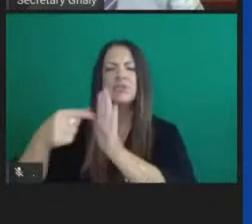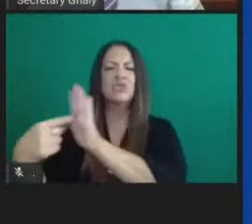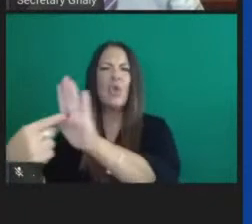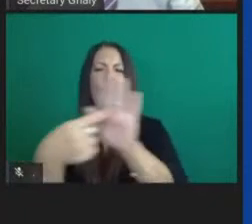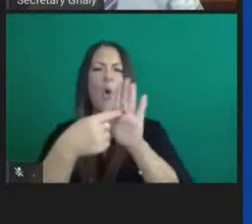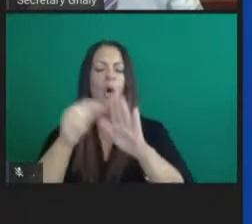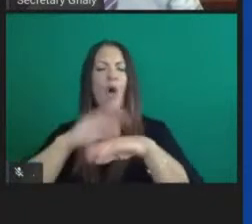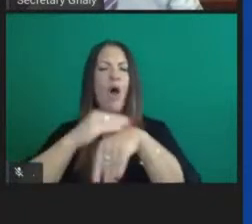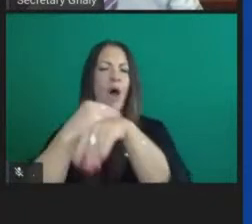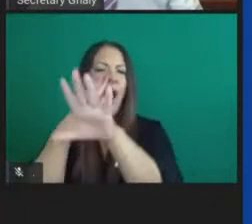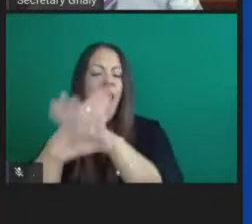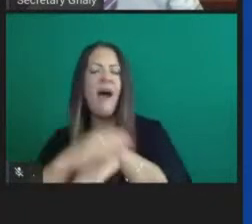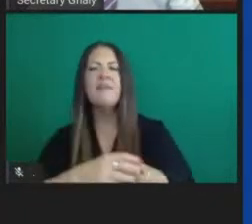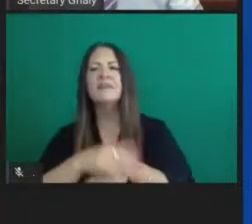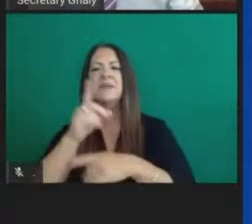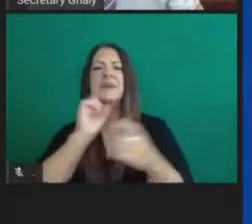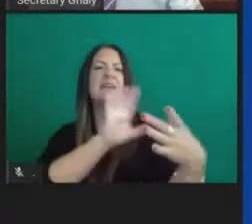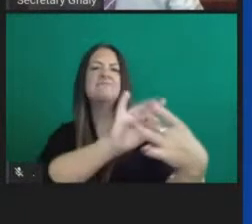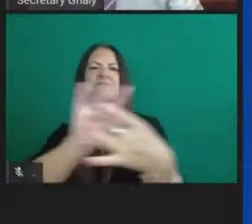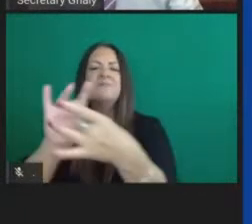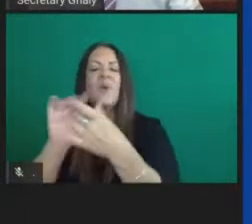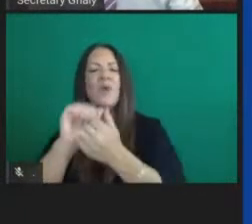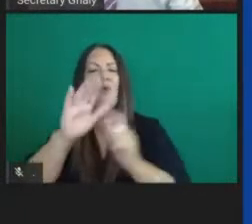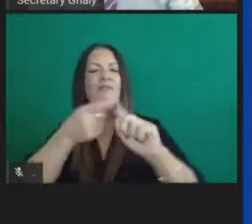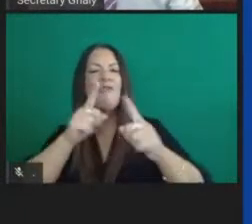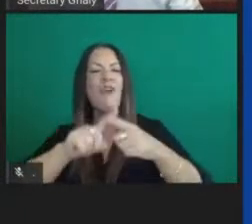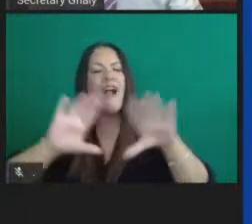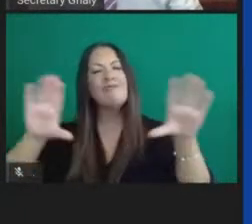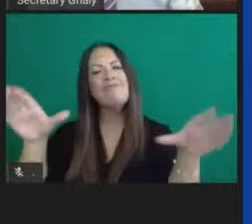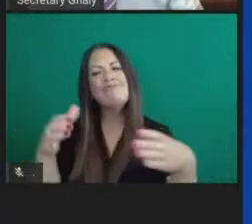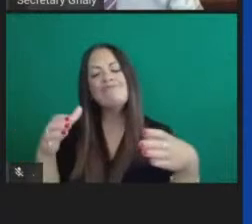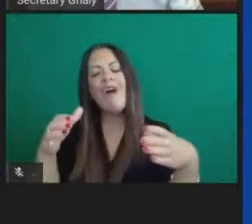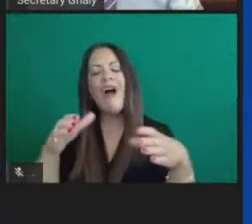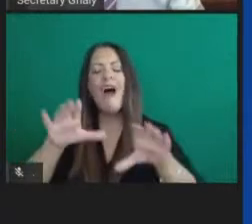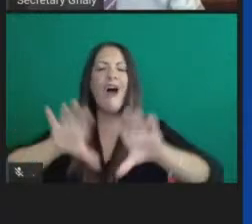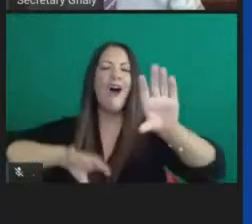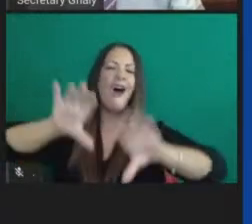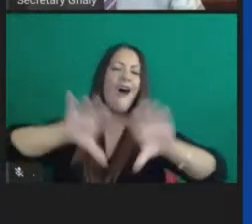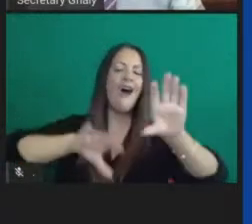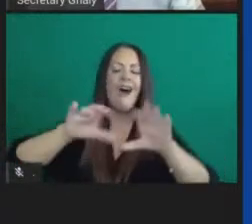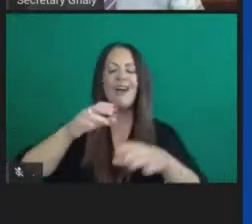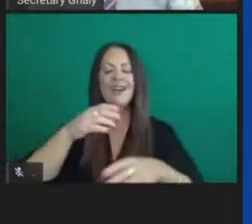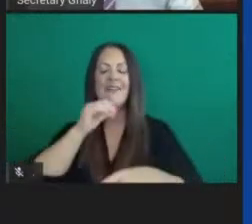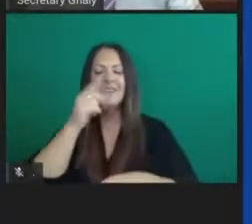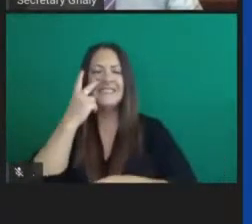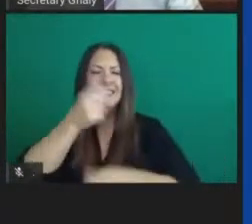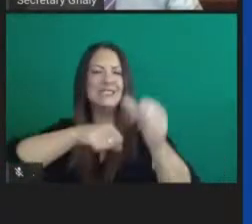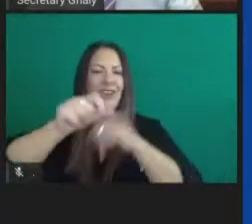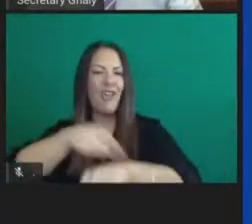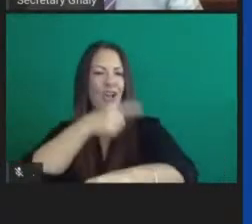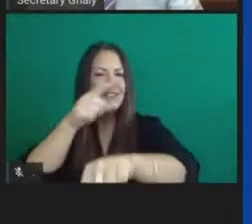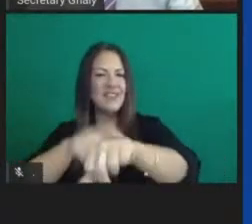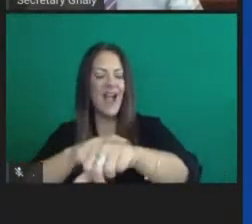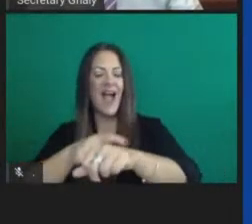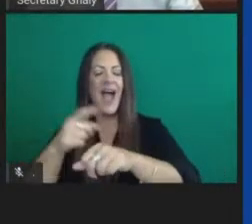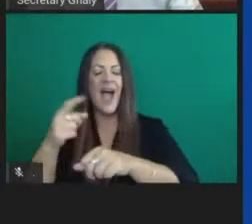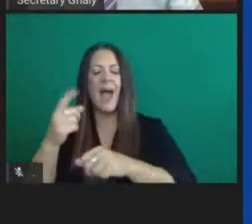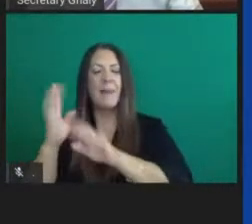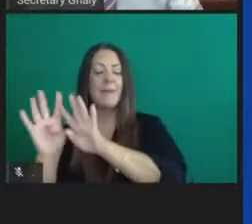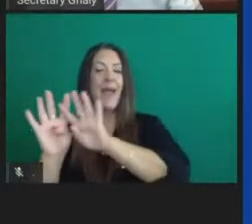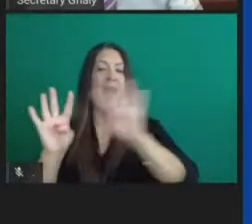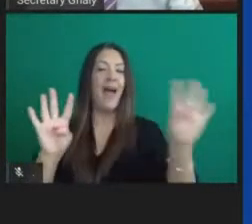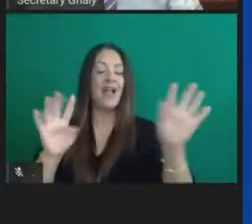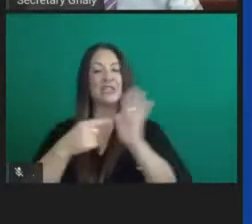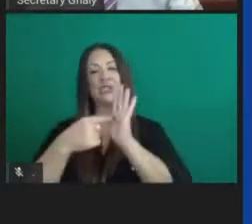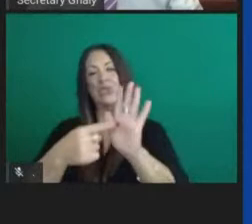to reconnect with friends and people that you haven't seen in some time. Enjoying Halloween themed art at